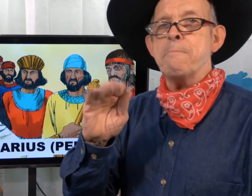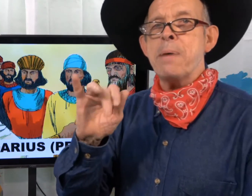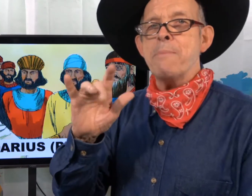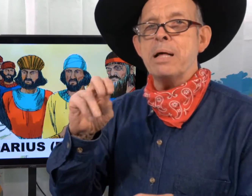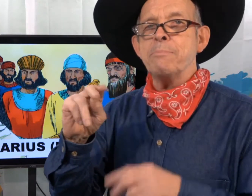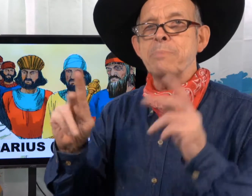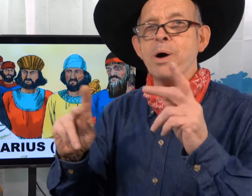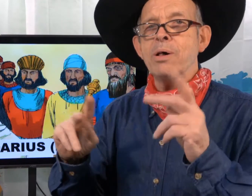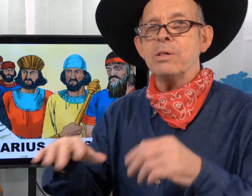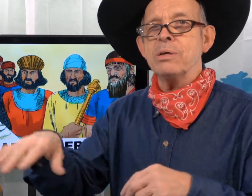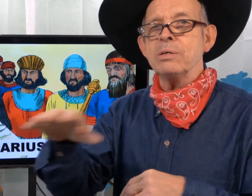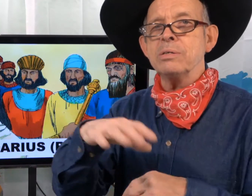Babylon people.